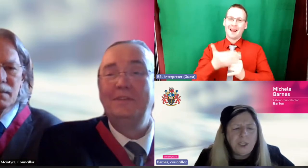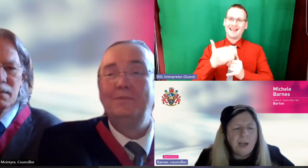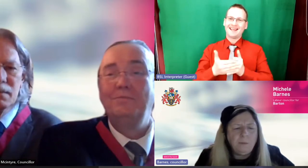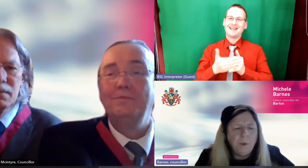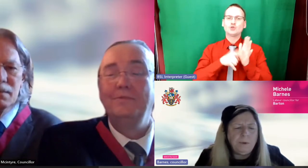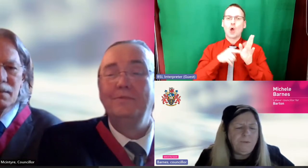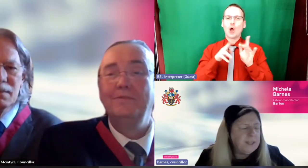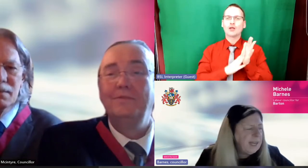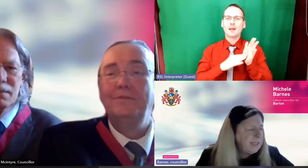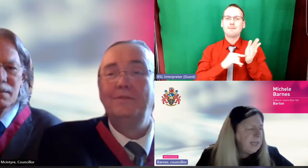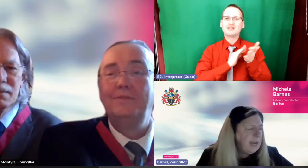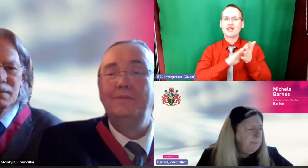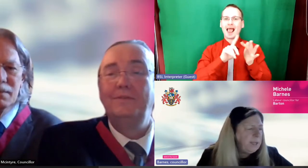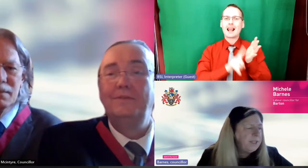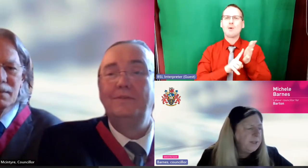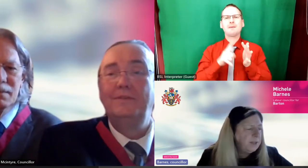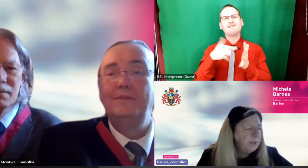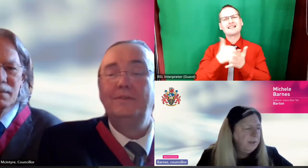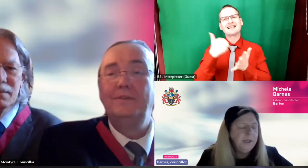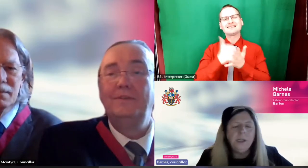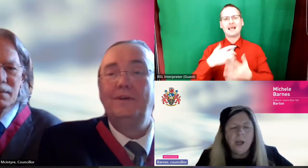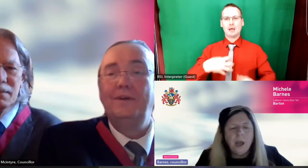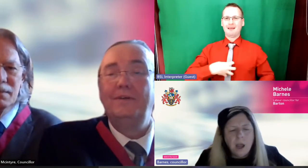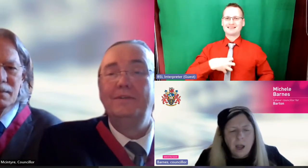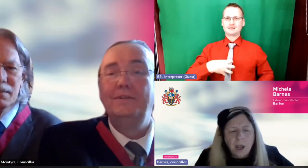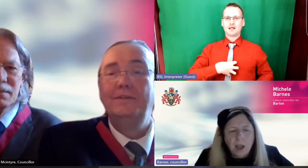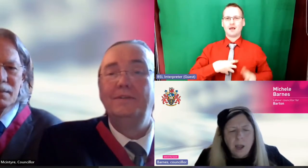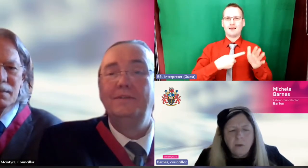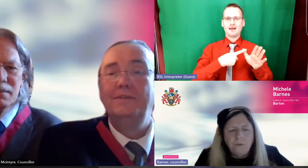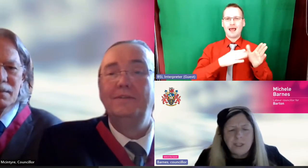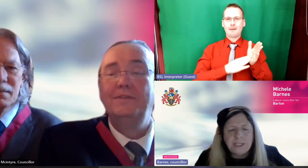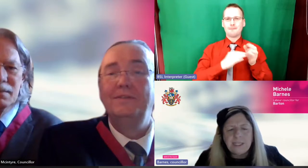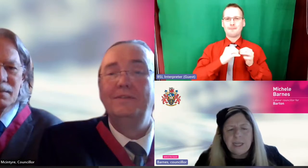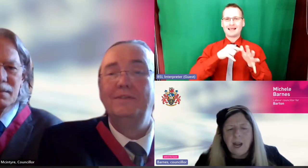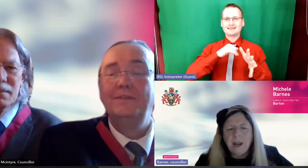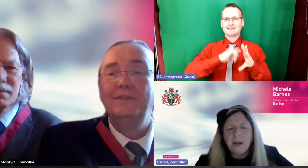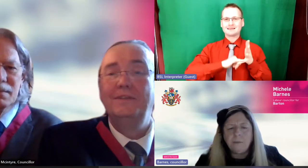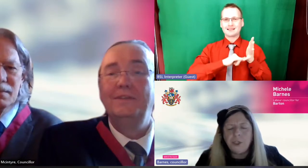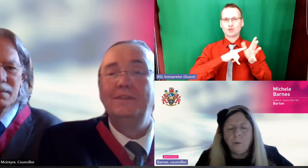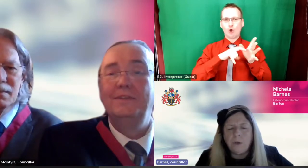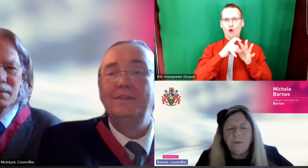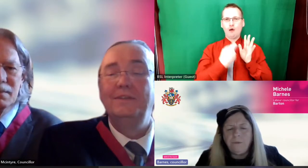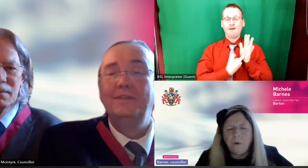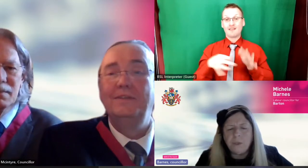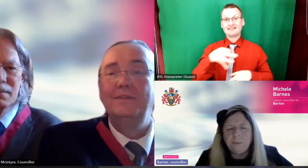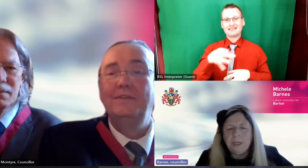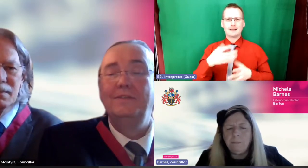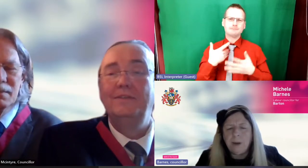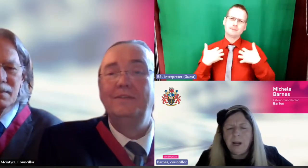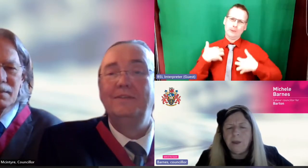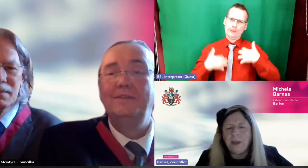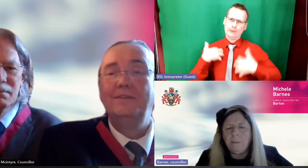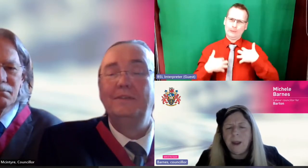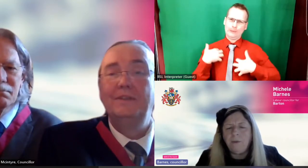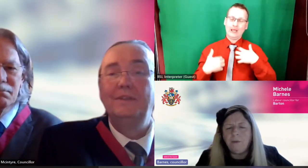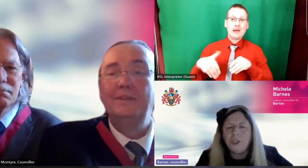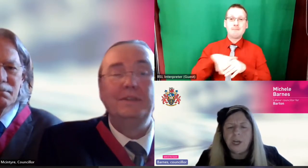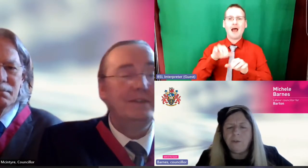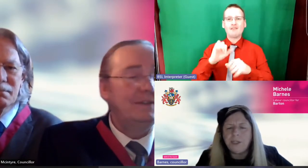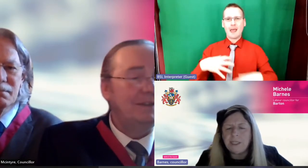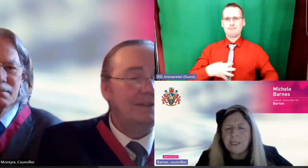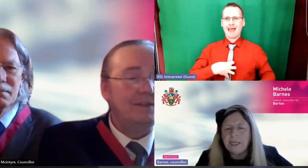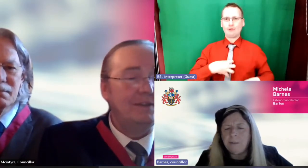John and Michelle will be fantastic ambassadors for the city, and I am so looking forward to being part of their